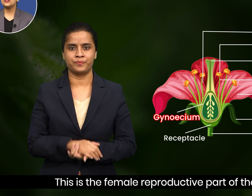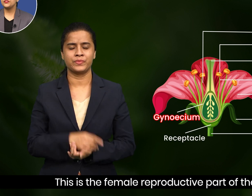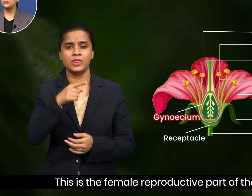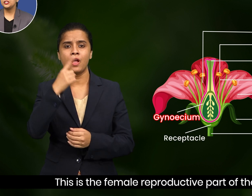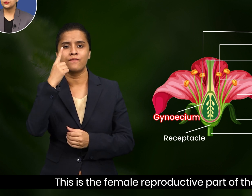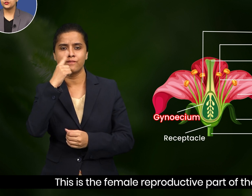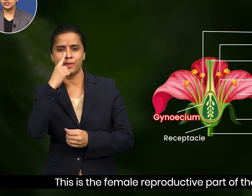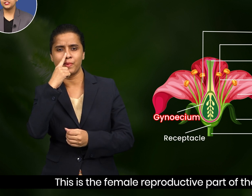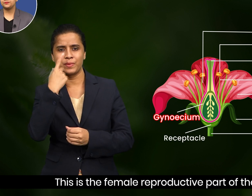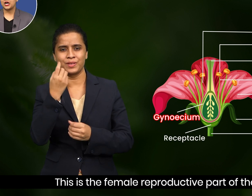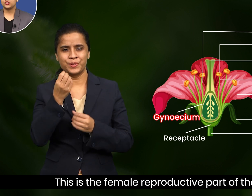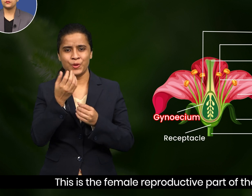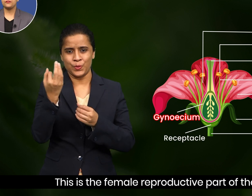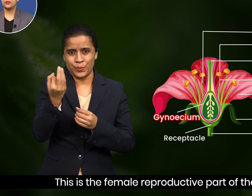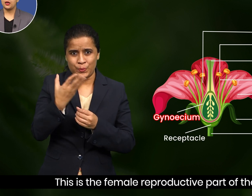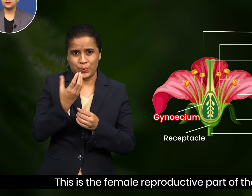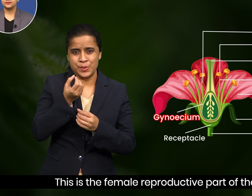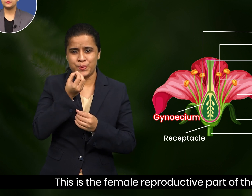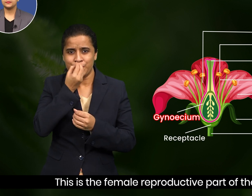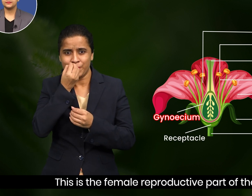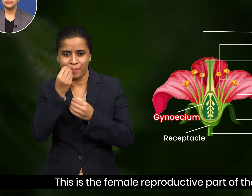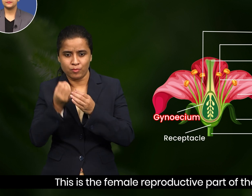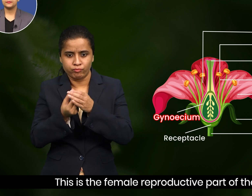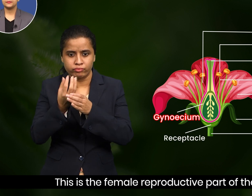This is the female reproductive part of the flower.